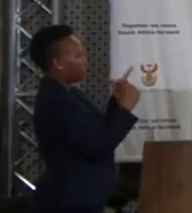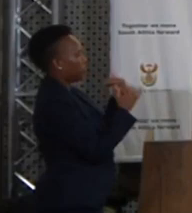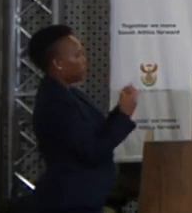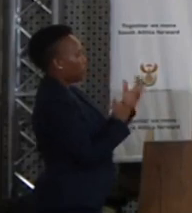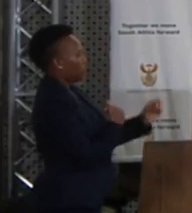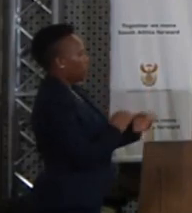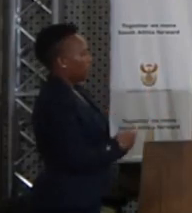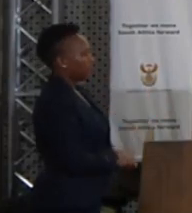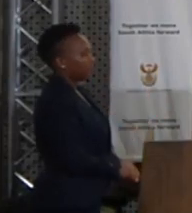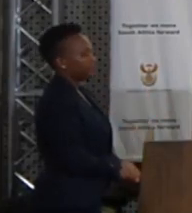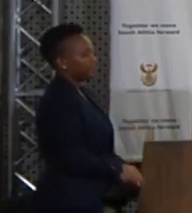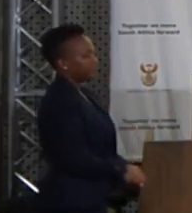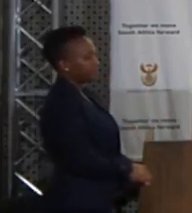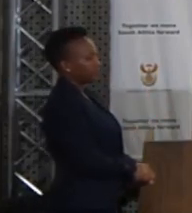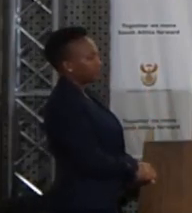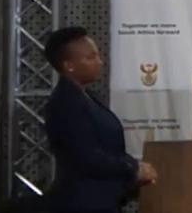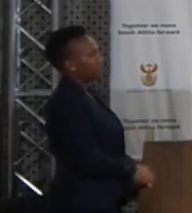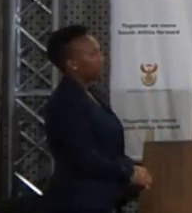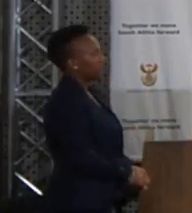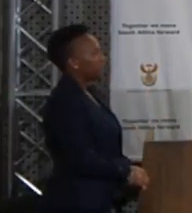Ndosi. No, thanks.